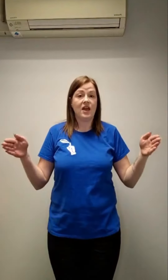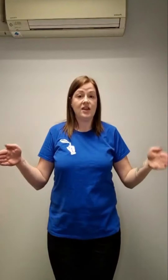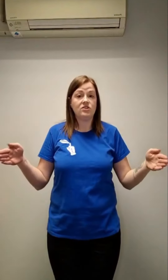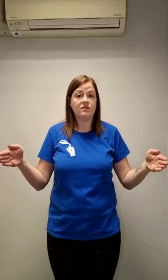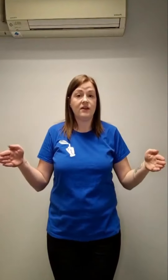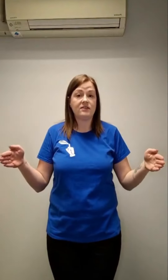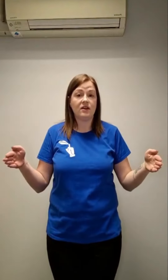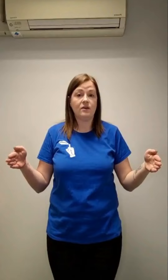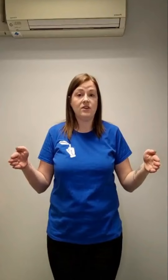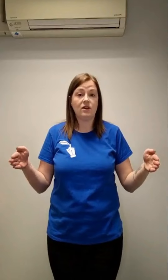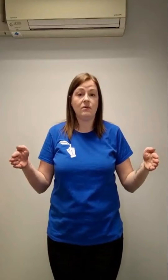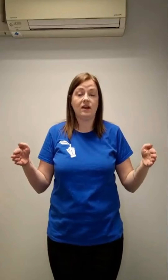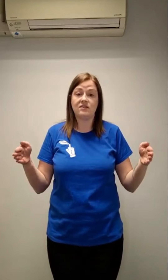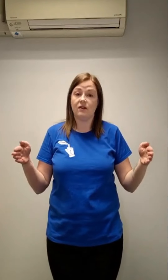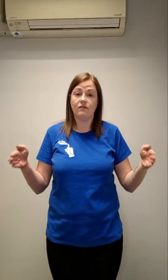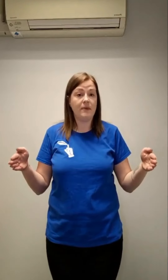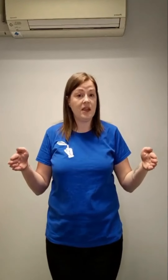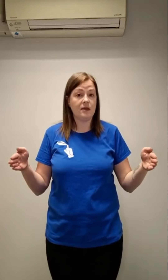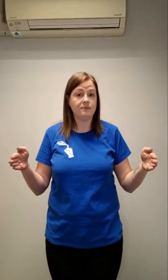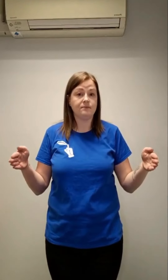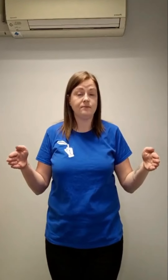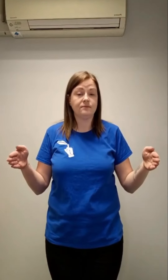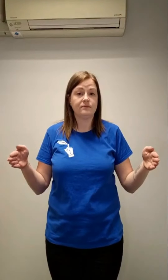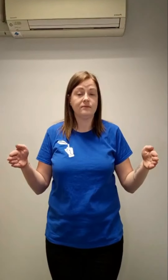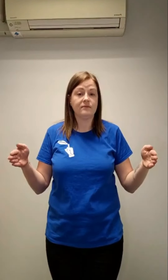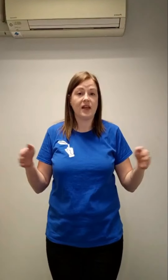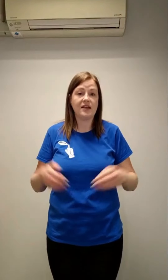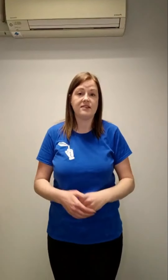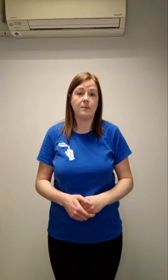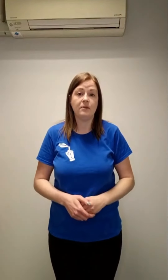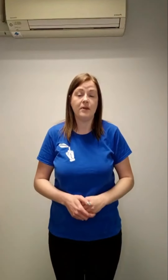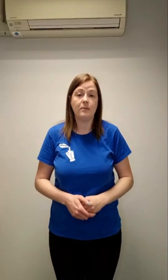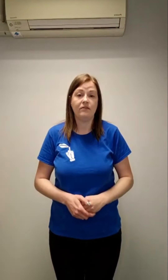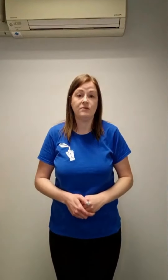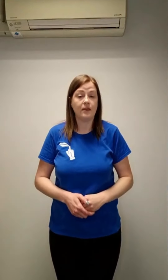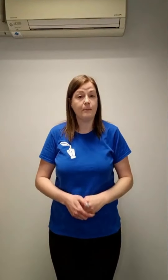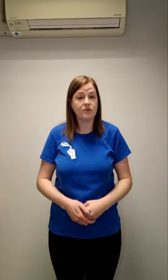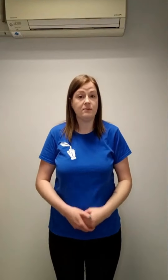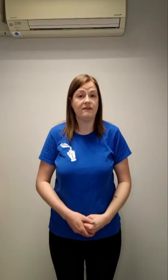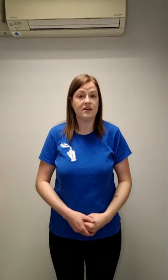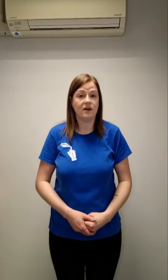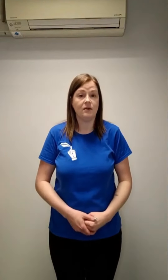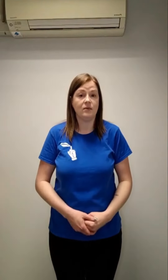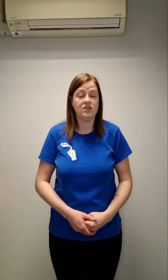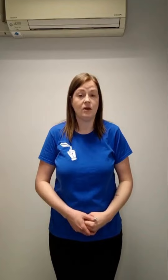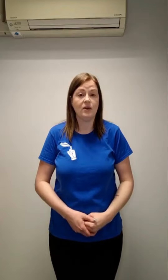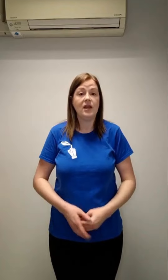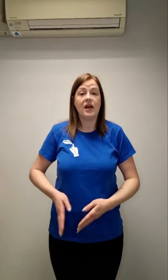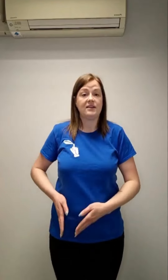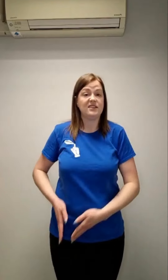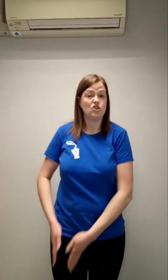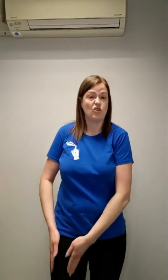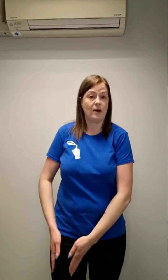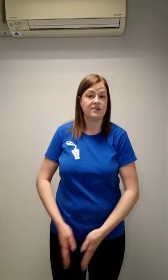edges of our signing window, like the sign for big. And some can be performed at the bottom of our signing window, as in trousers.